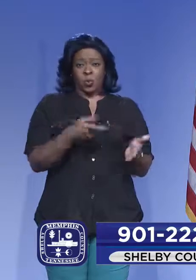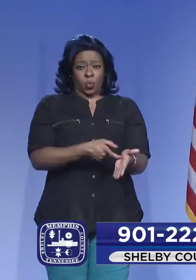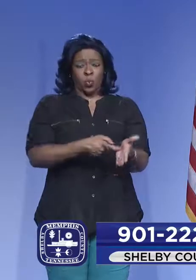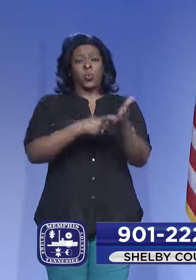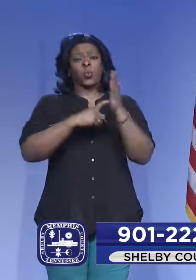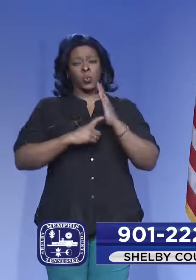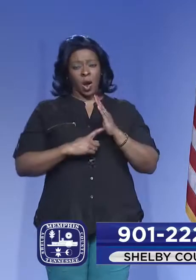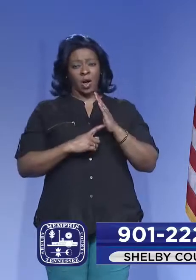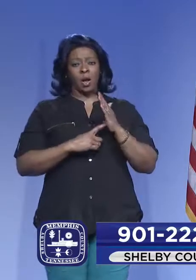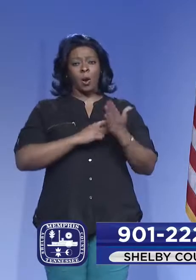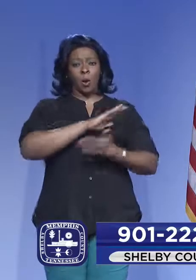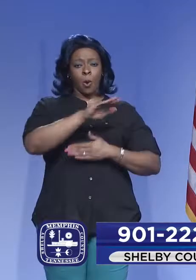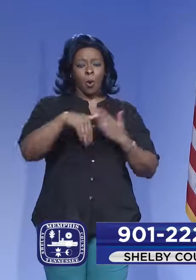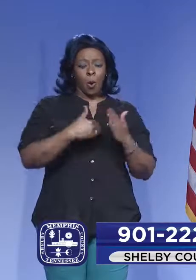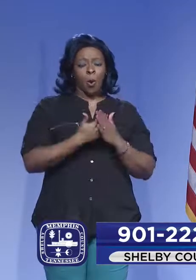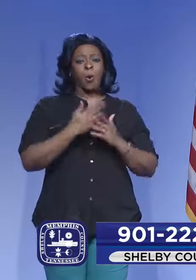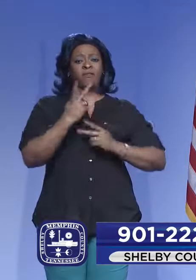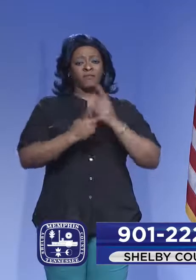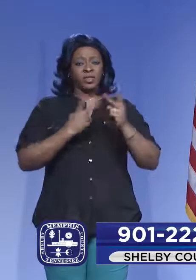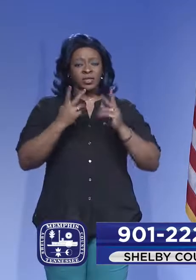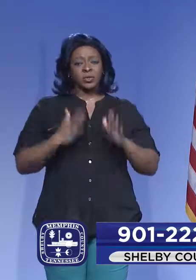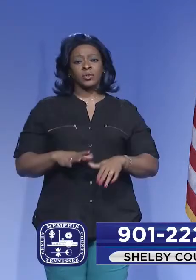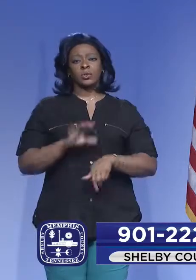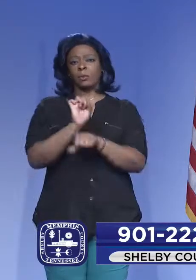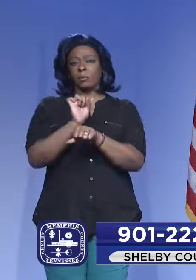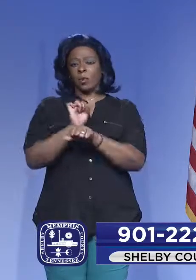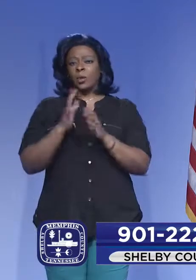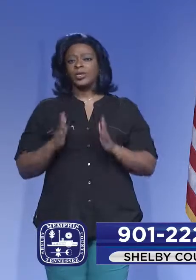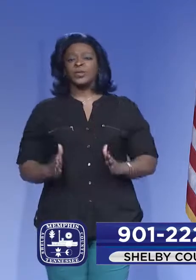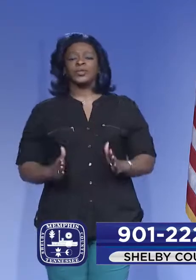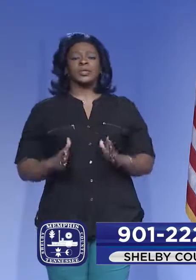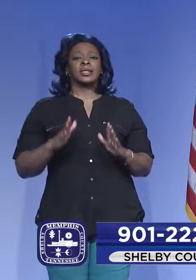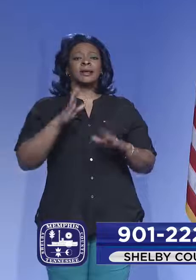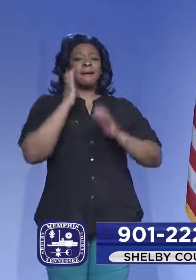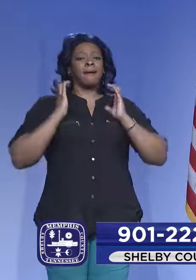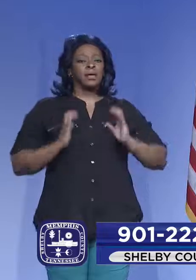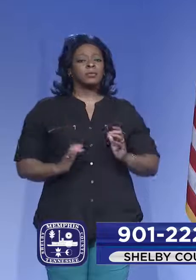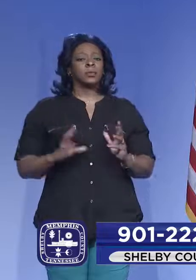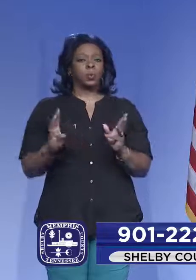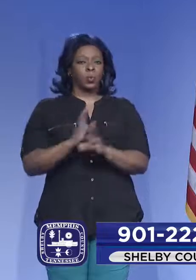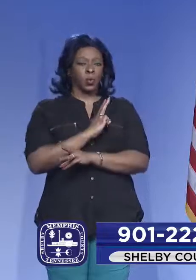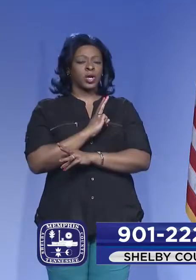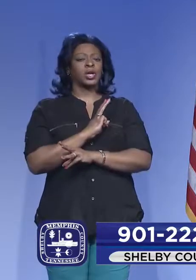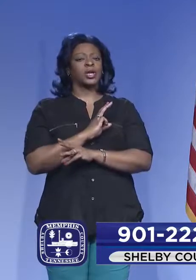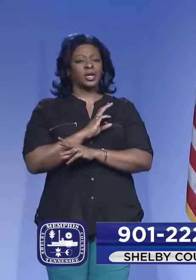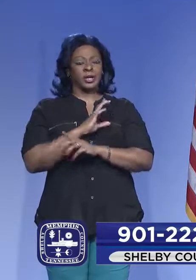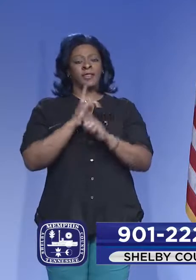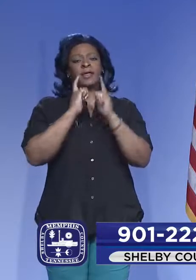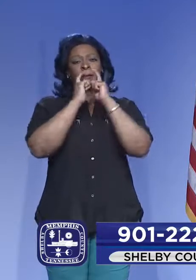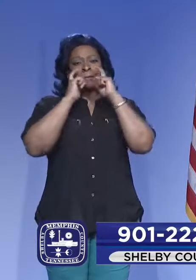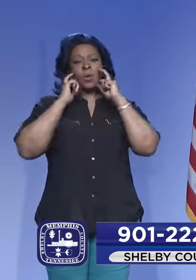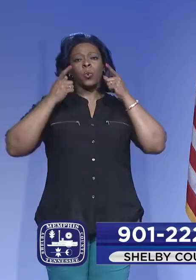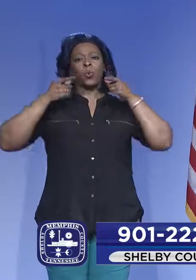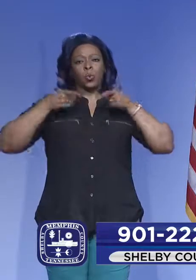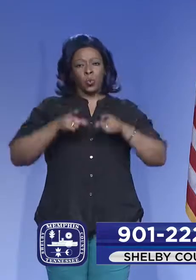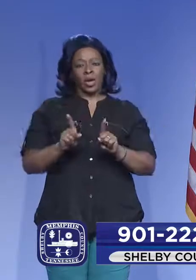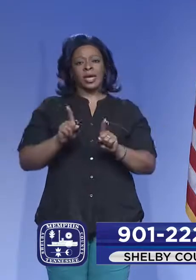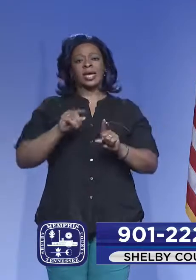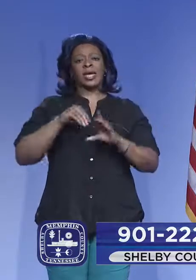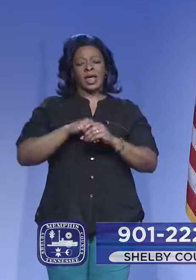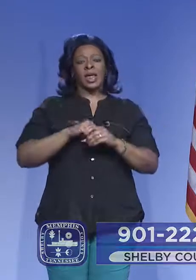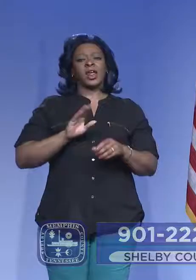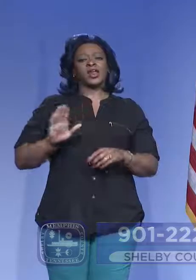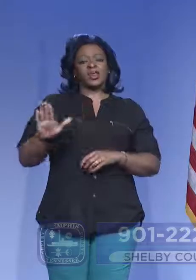require that visitors, employees, customers wear masks while in their